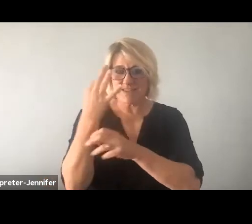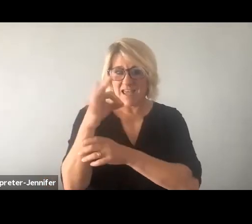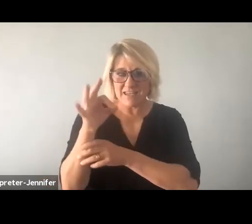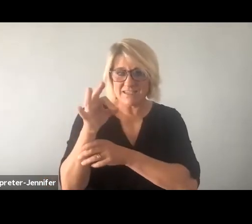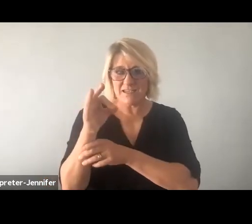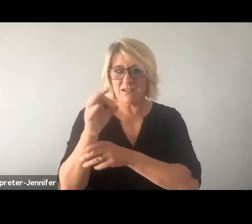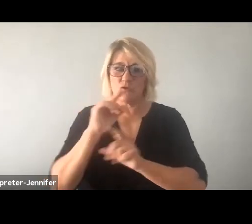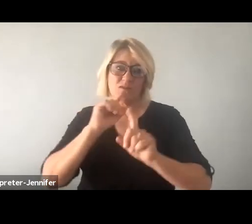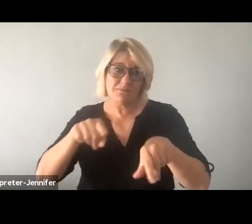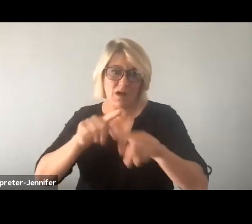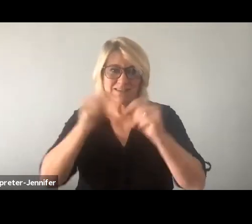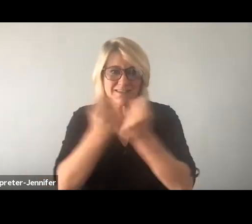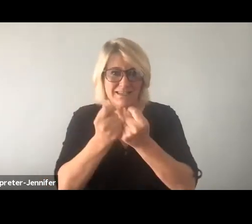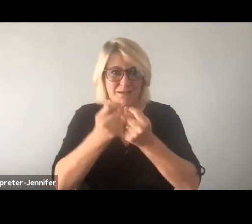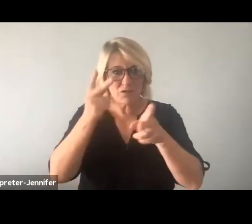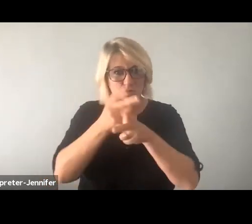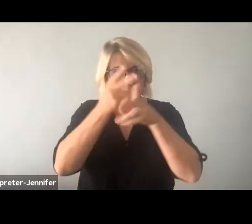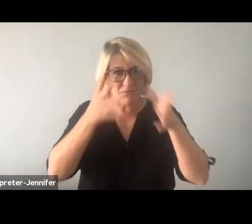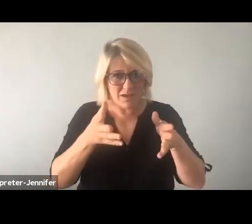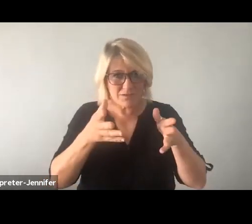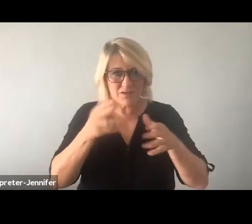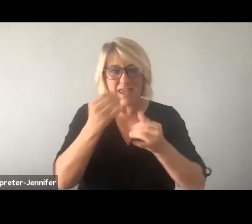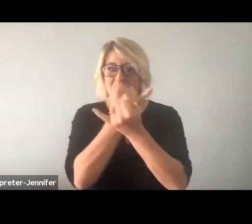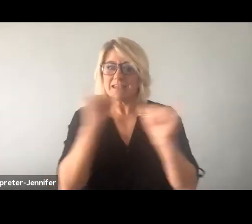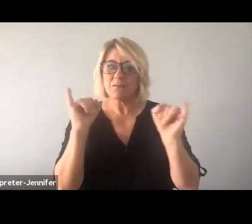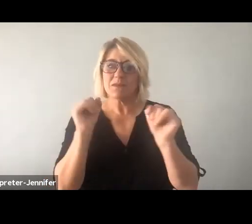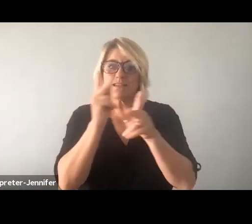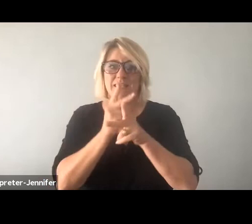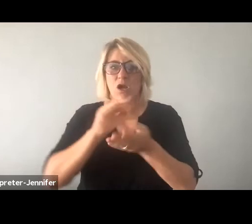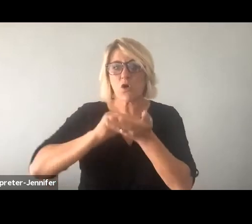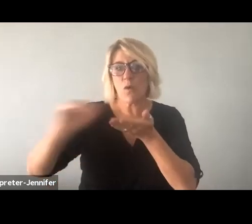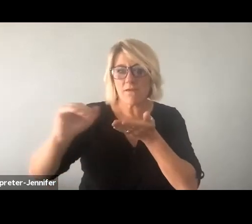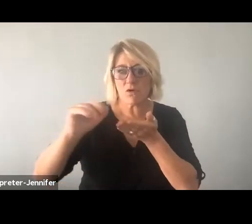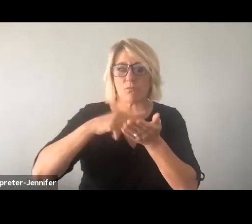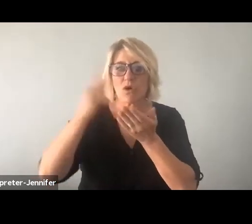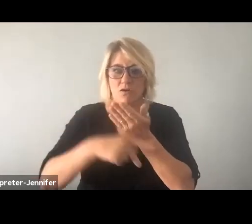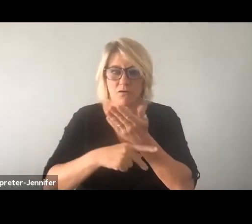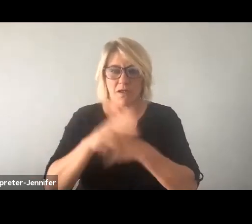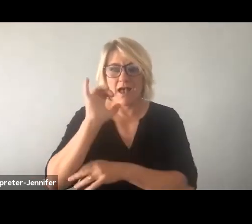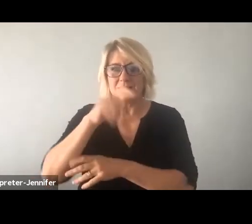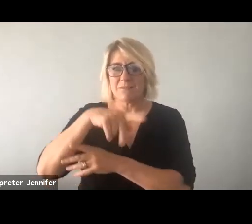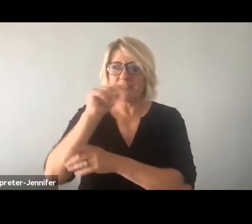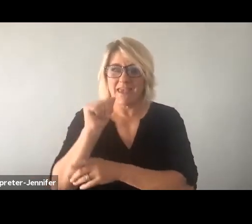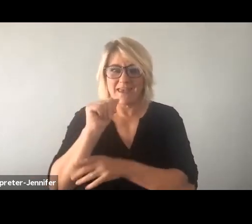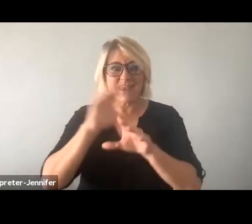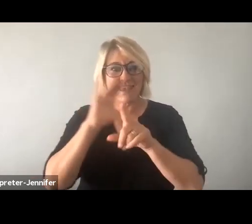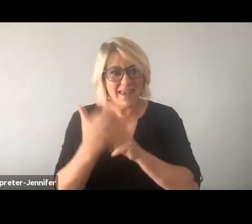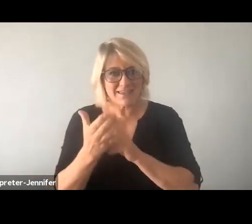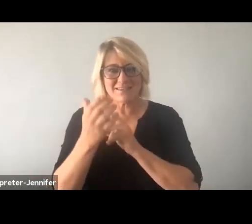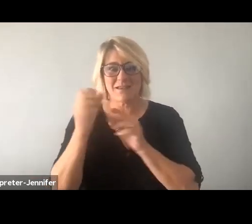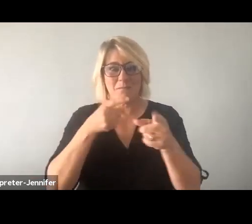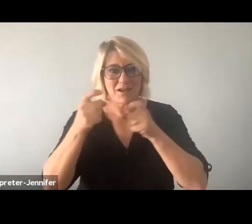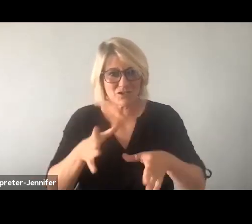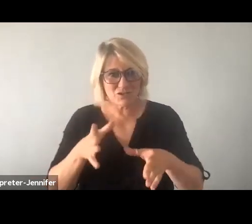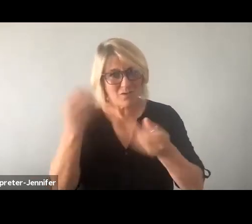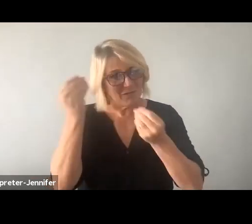Supervisor and Independent Care Waiver Program ICWP Case Manager. I'm here to tell you some information